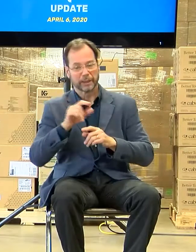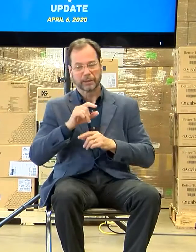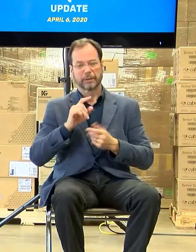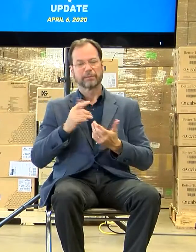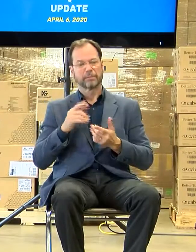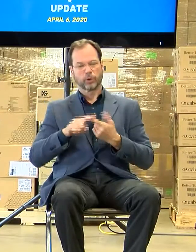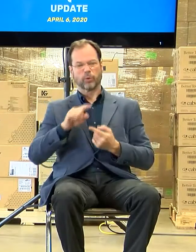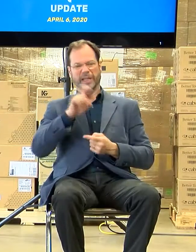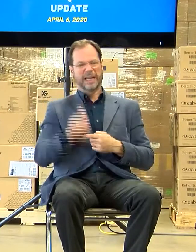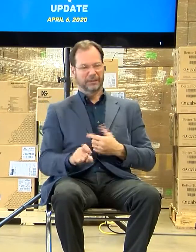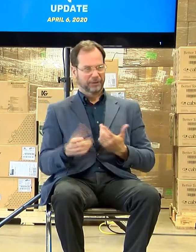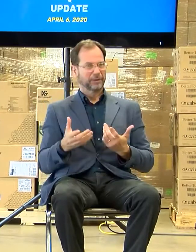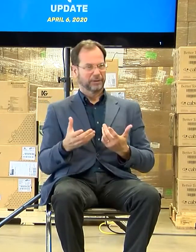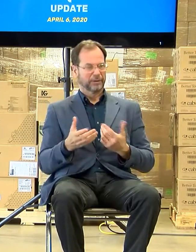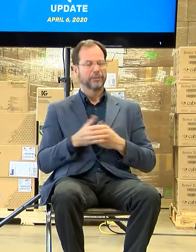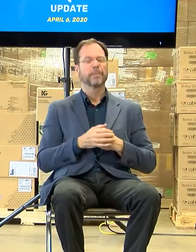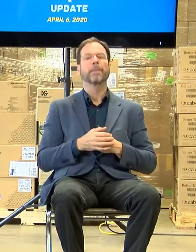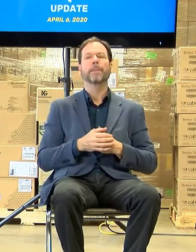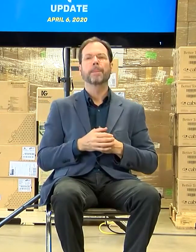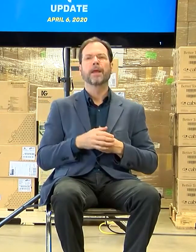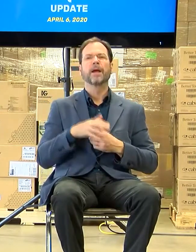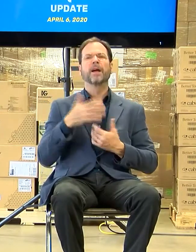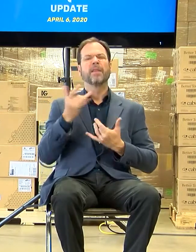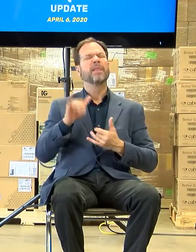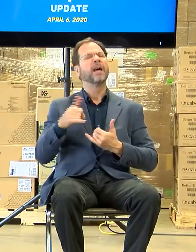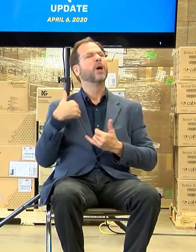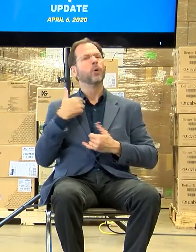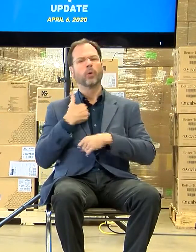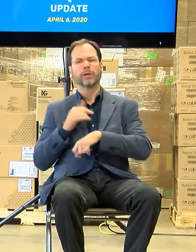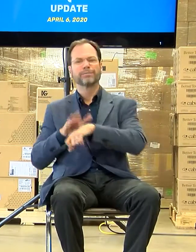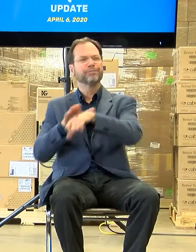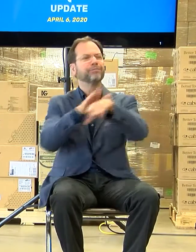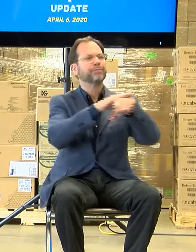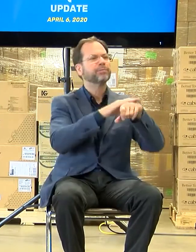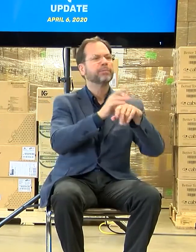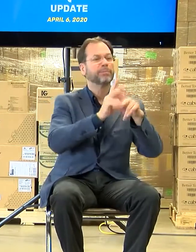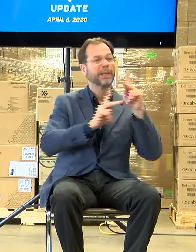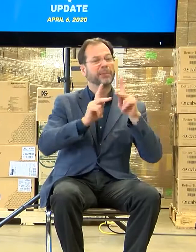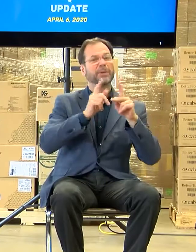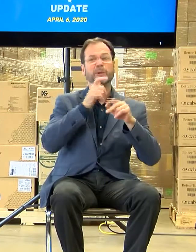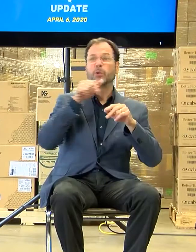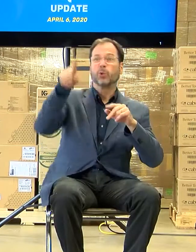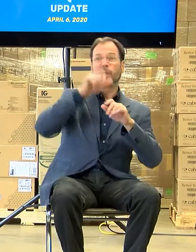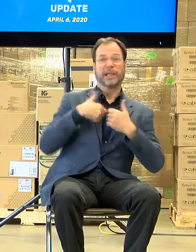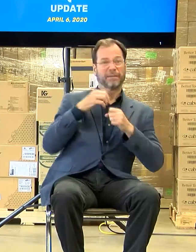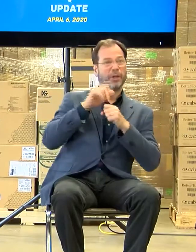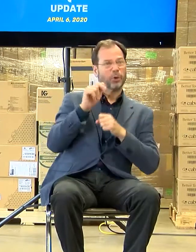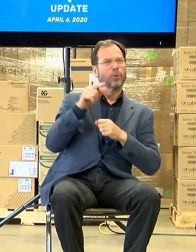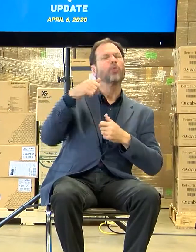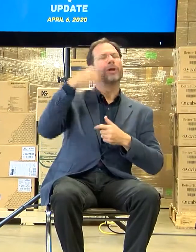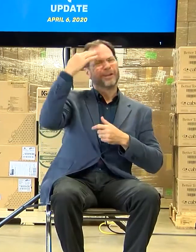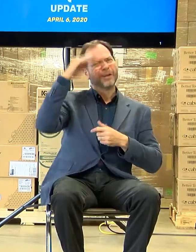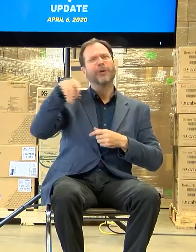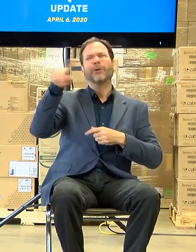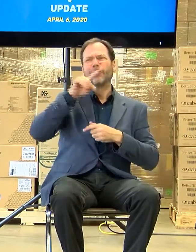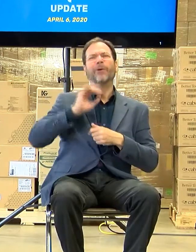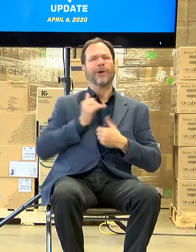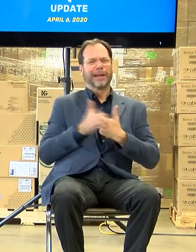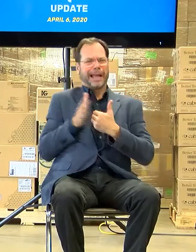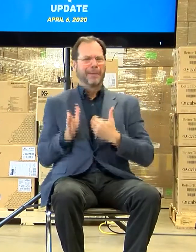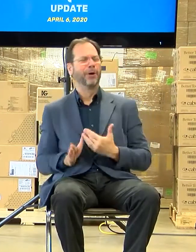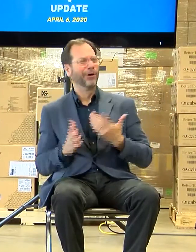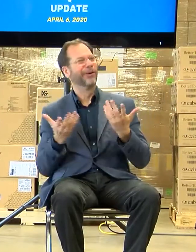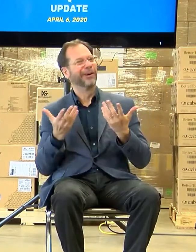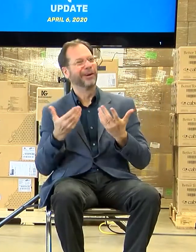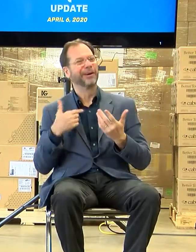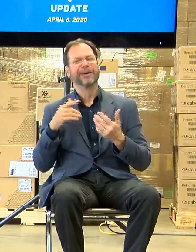Texas. This is just a notice, if you would, to our friends from Louisiana. We know you are neighbors. We know